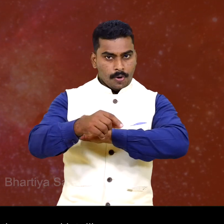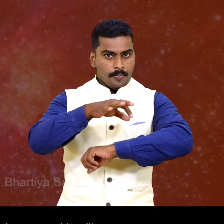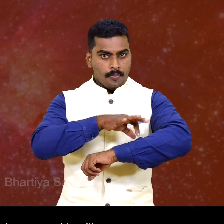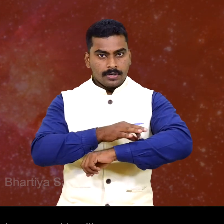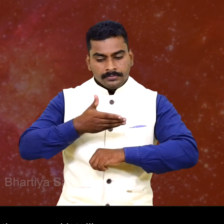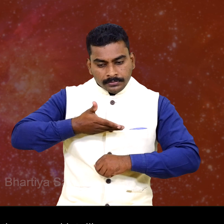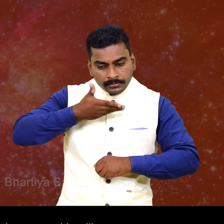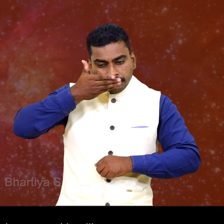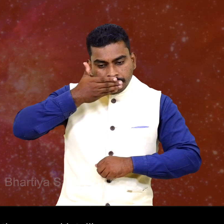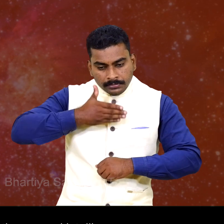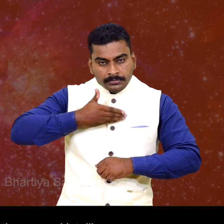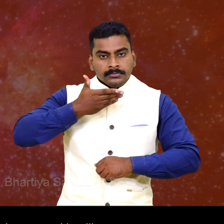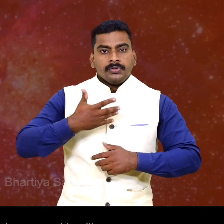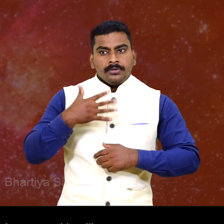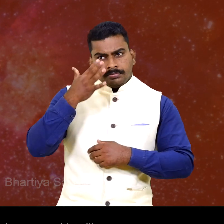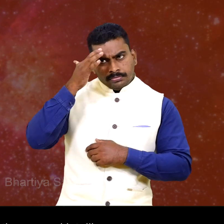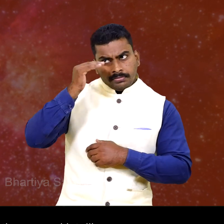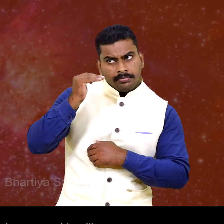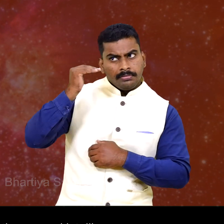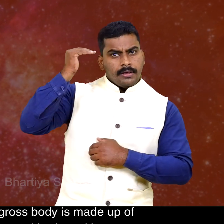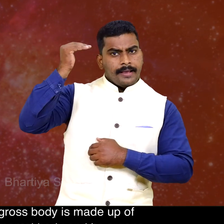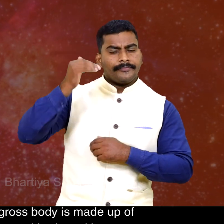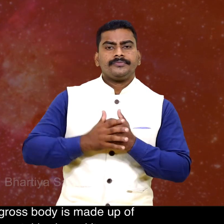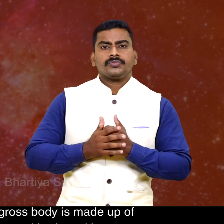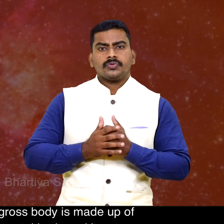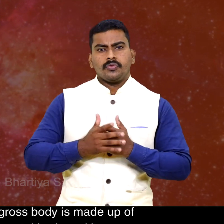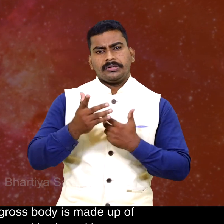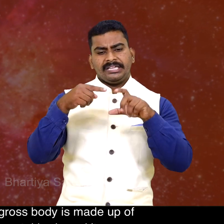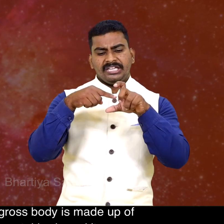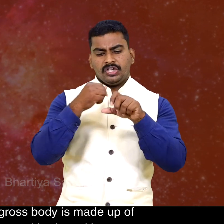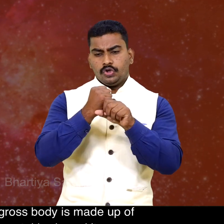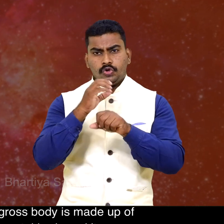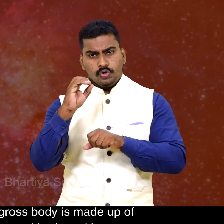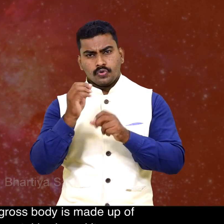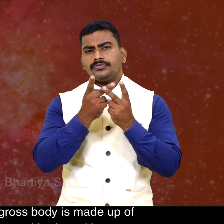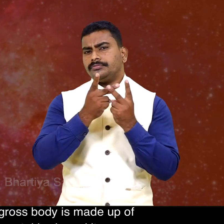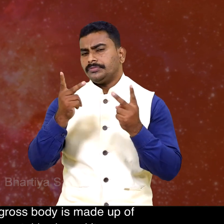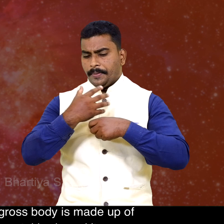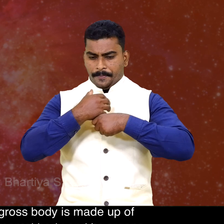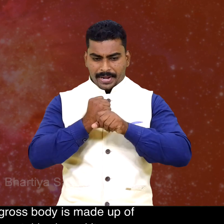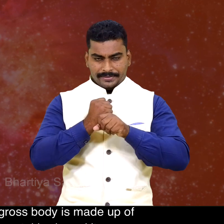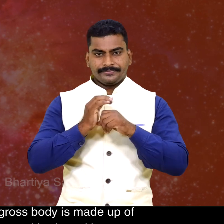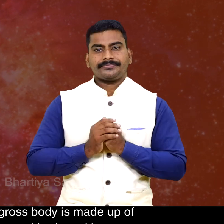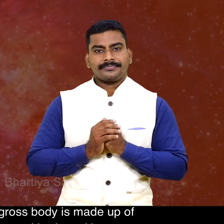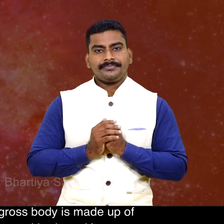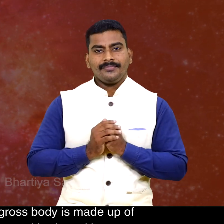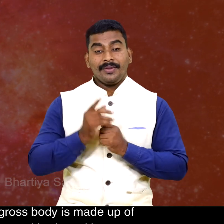ego, and intelligence. The gross body is made up of the elemental body and